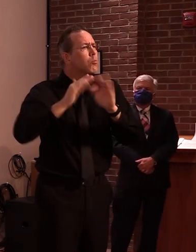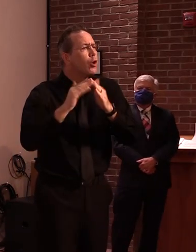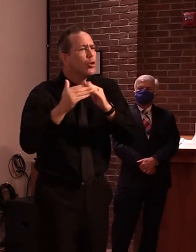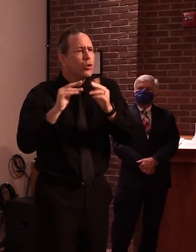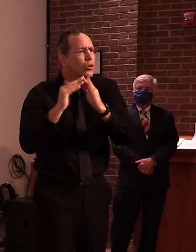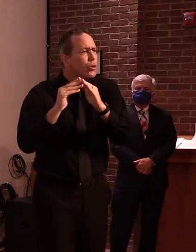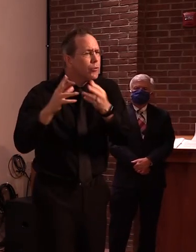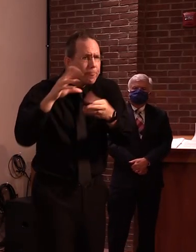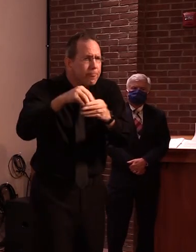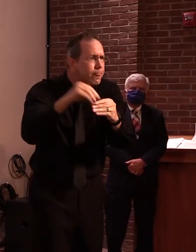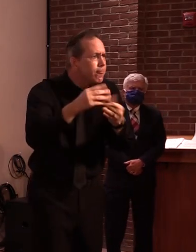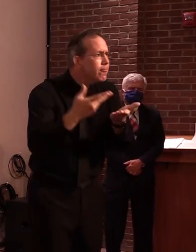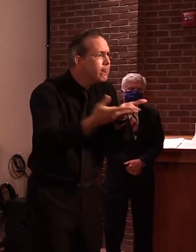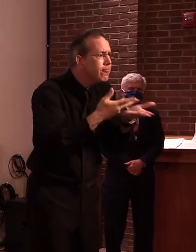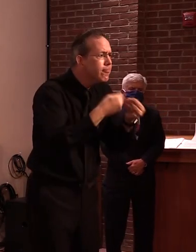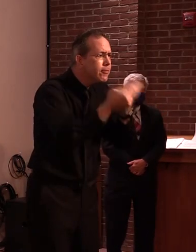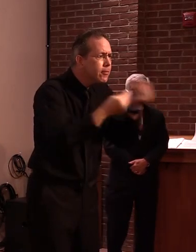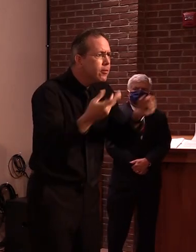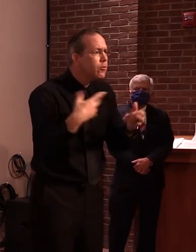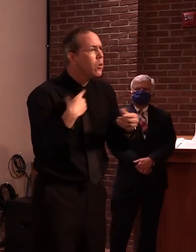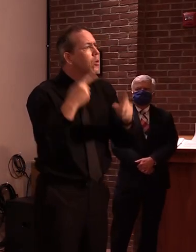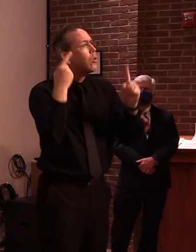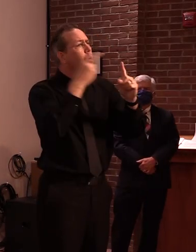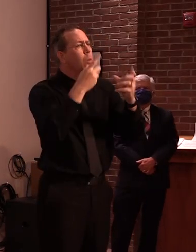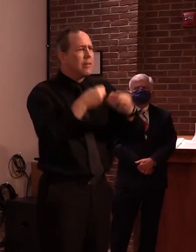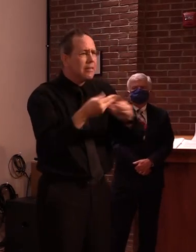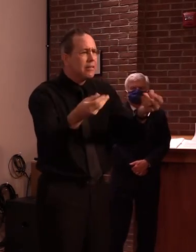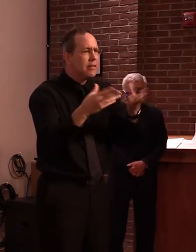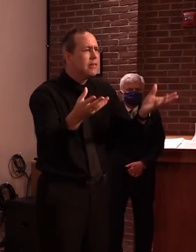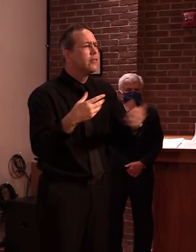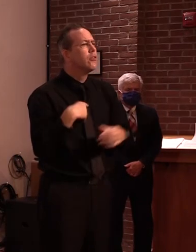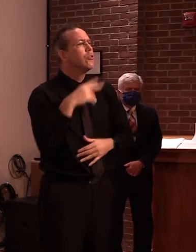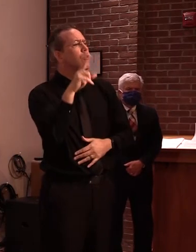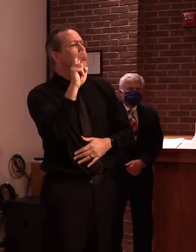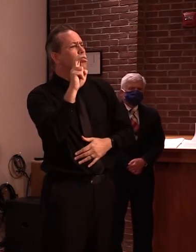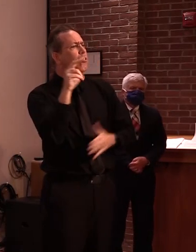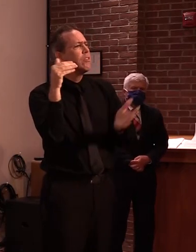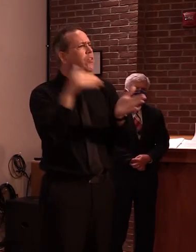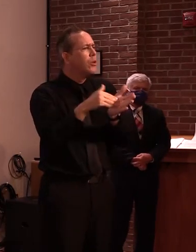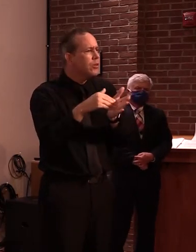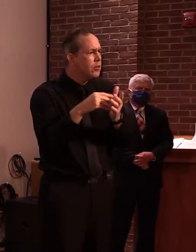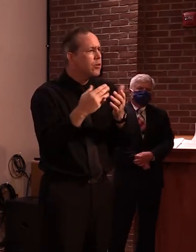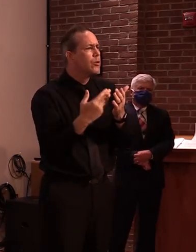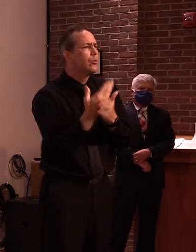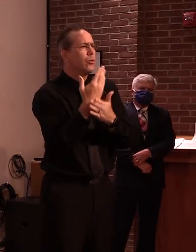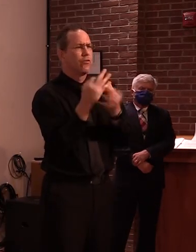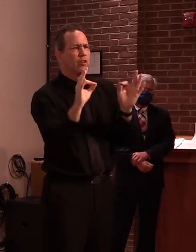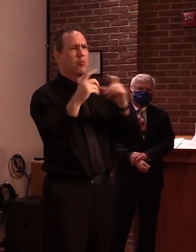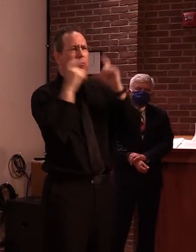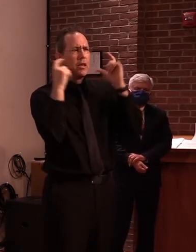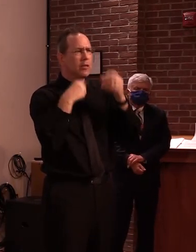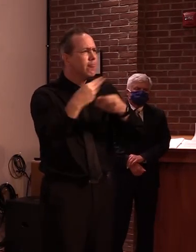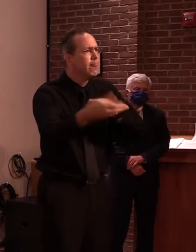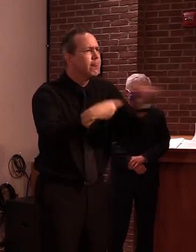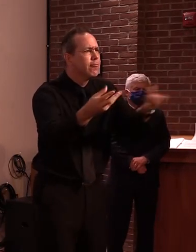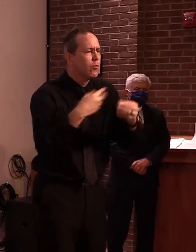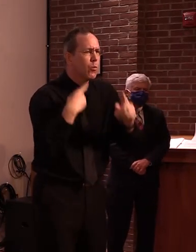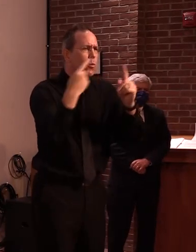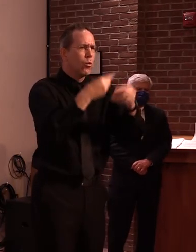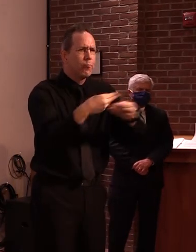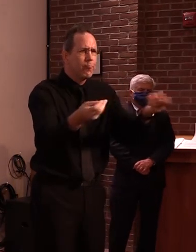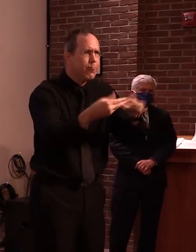over 200,000 free masks. While we still have much more work to do to open our